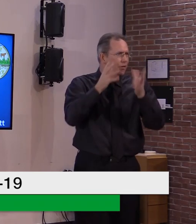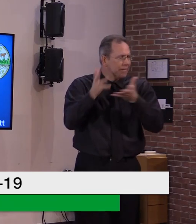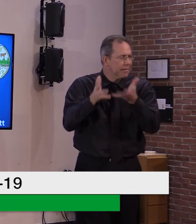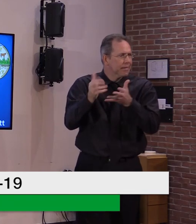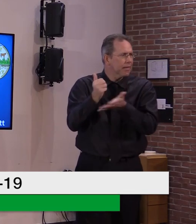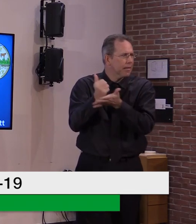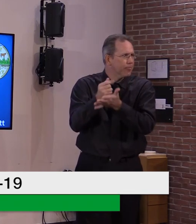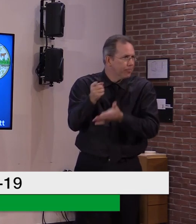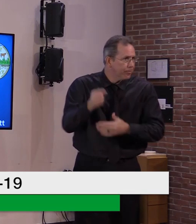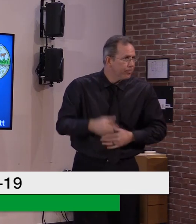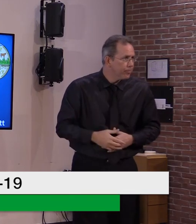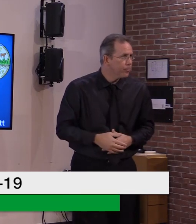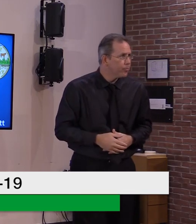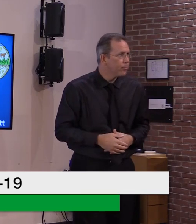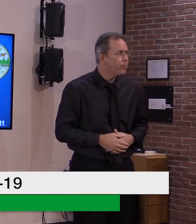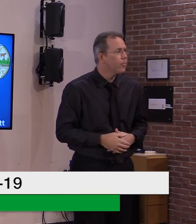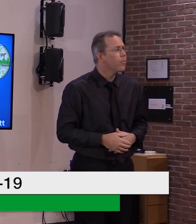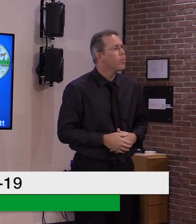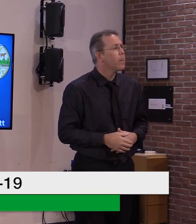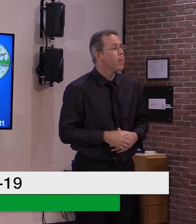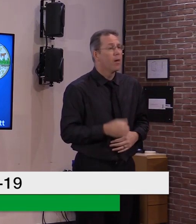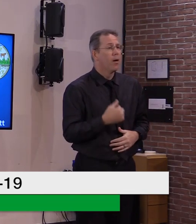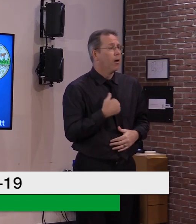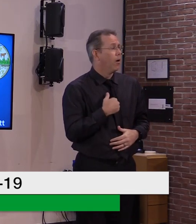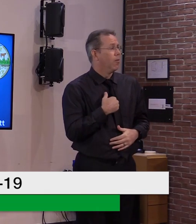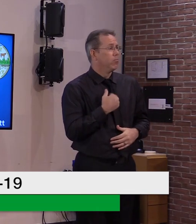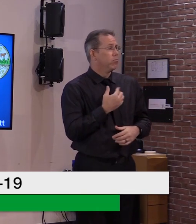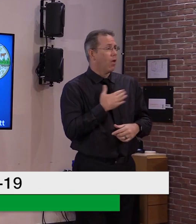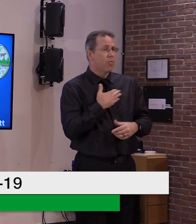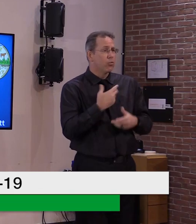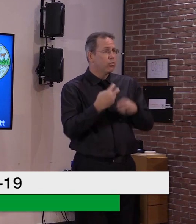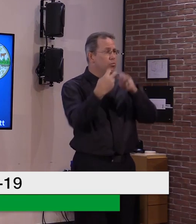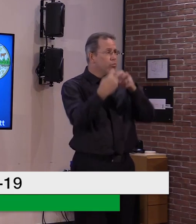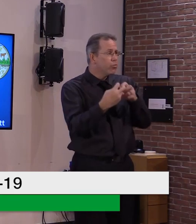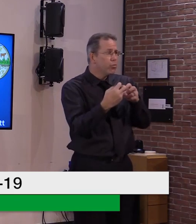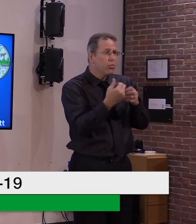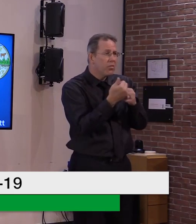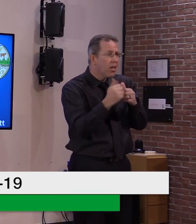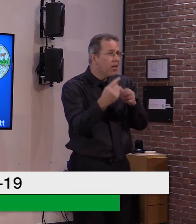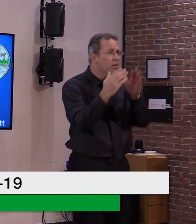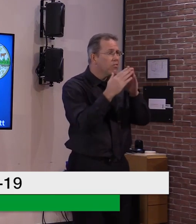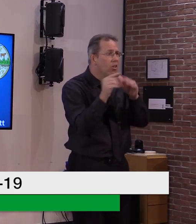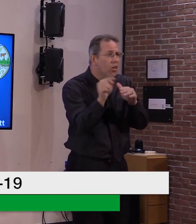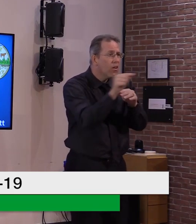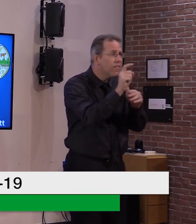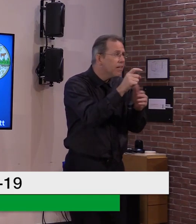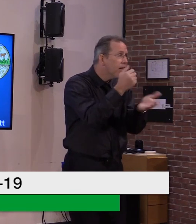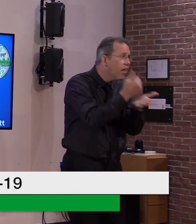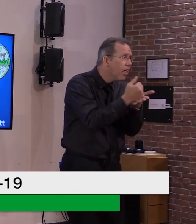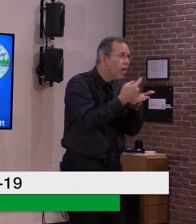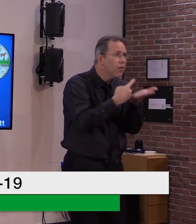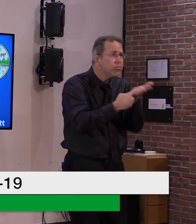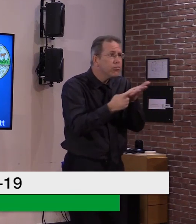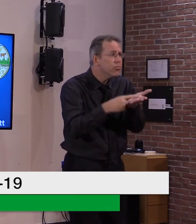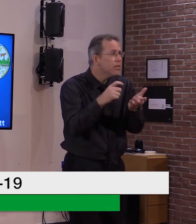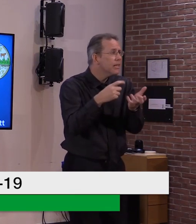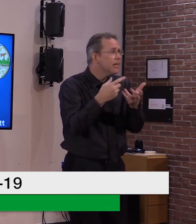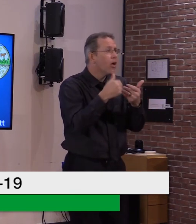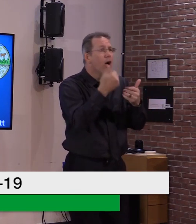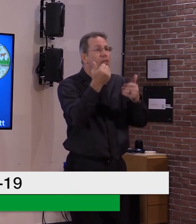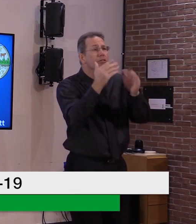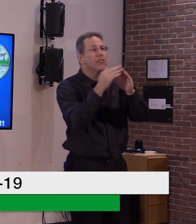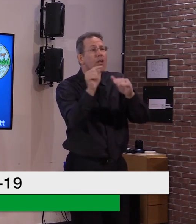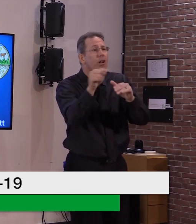would be um amenable to to meeting with other local officials